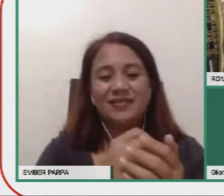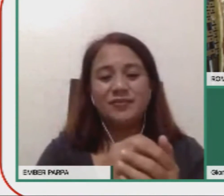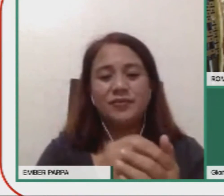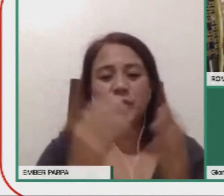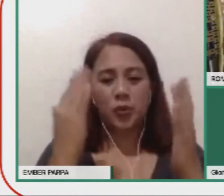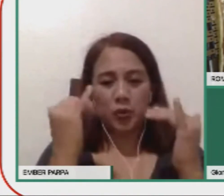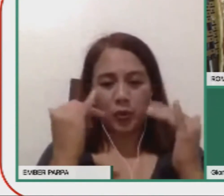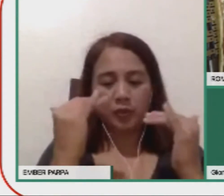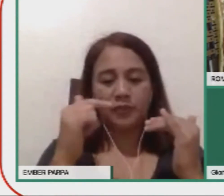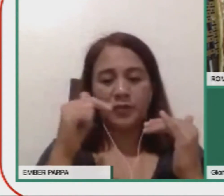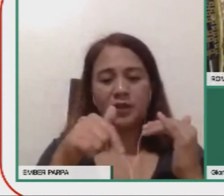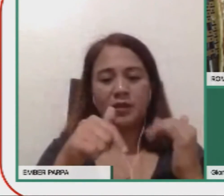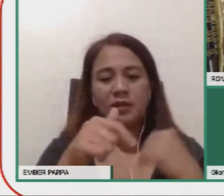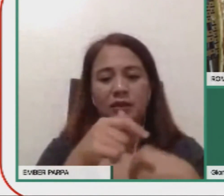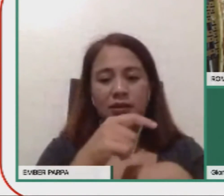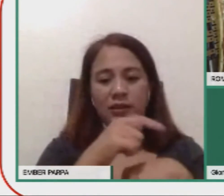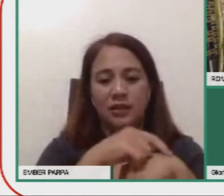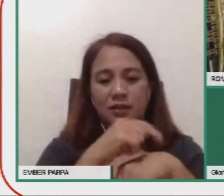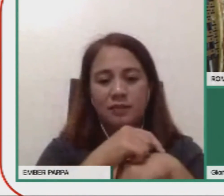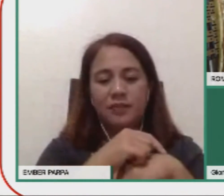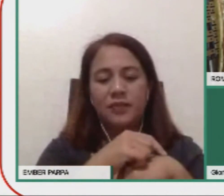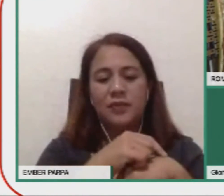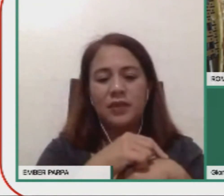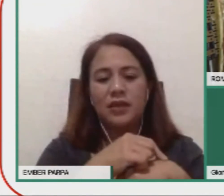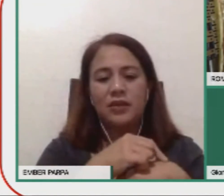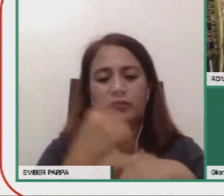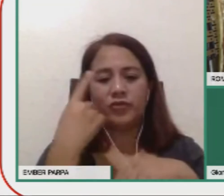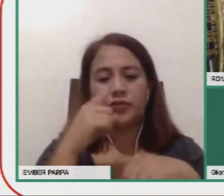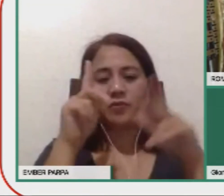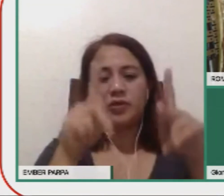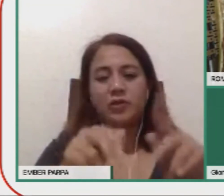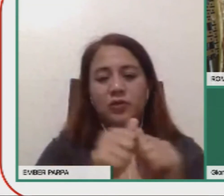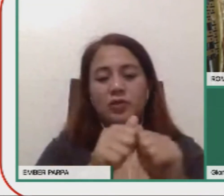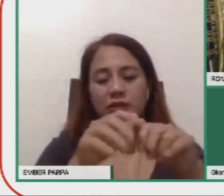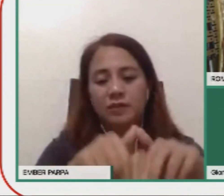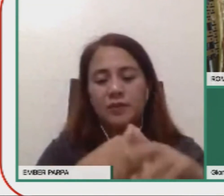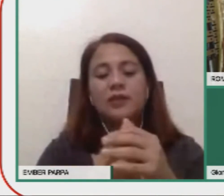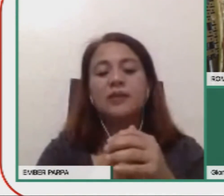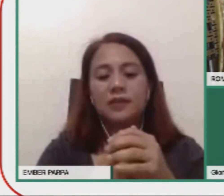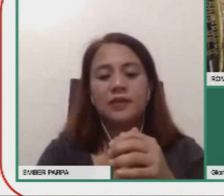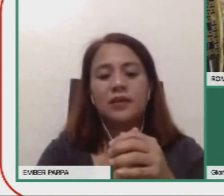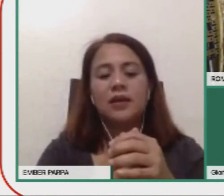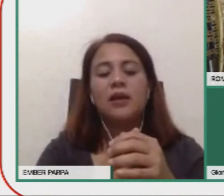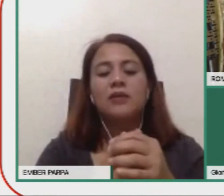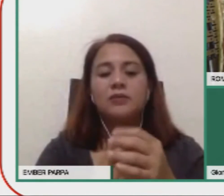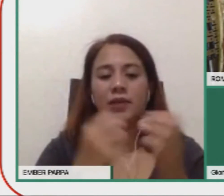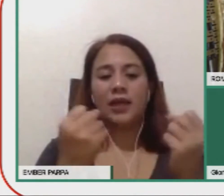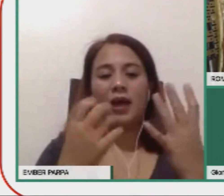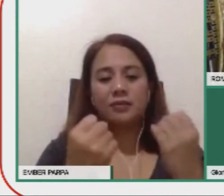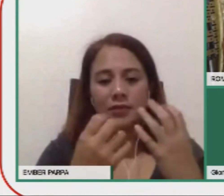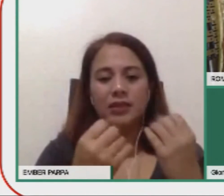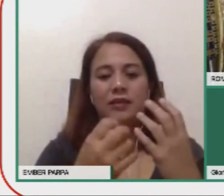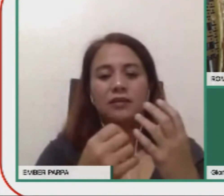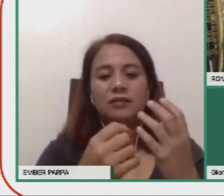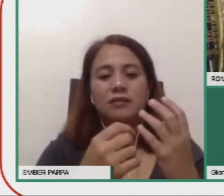oras na ito na inilaan ng mga persons with disability ay marami po ang nakapag-tune in at